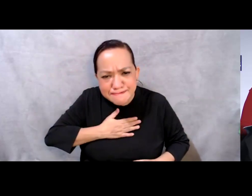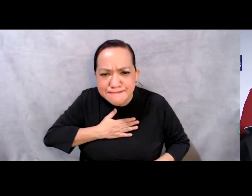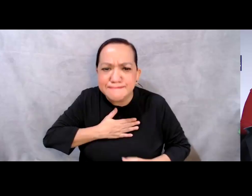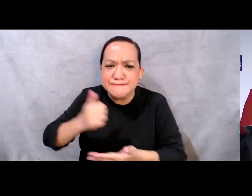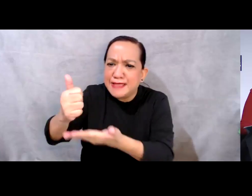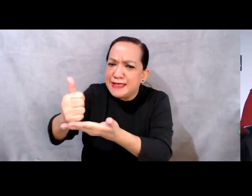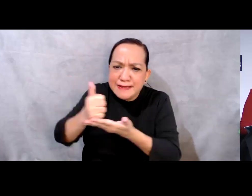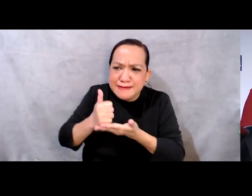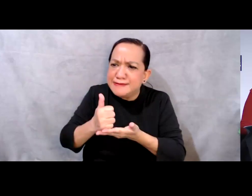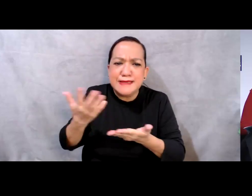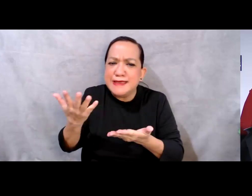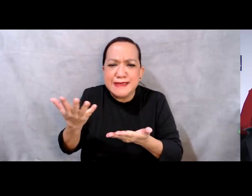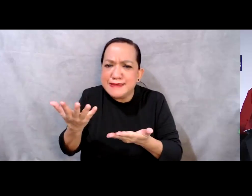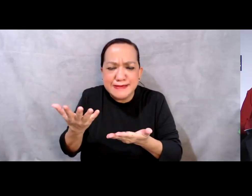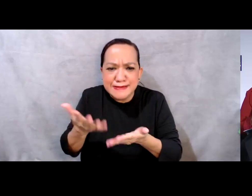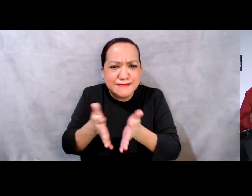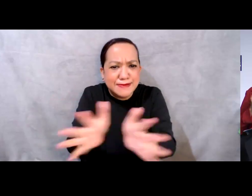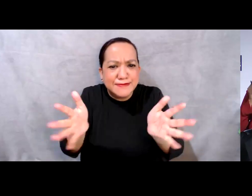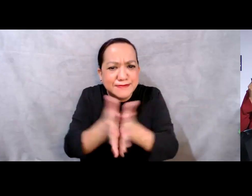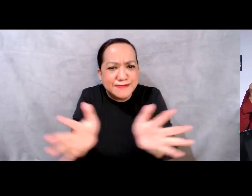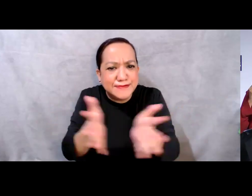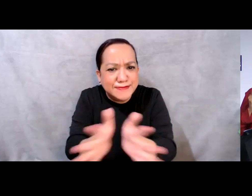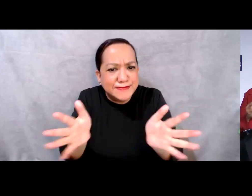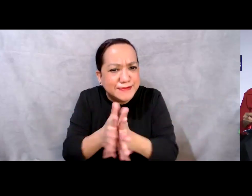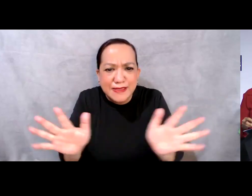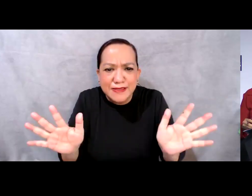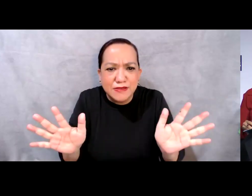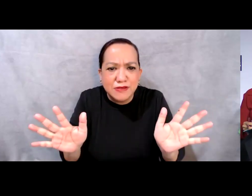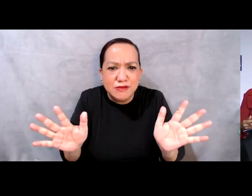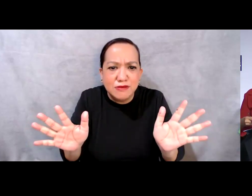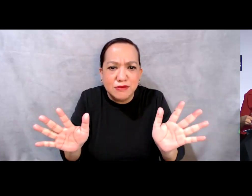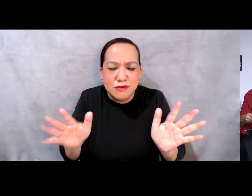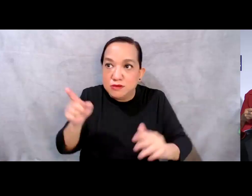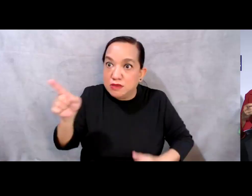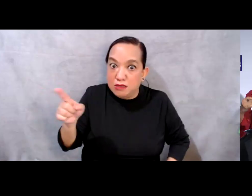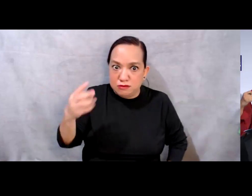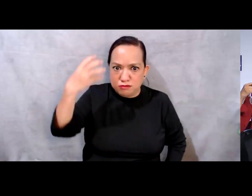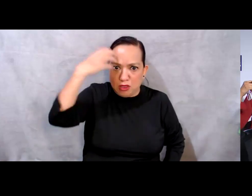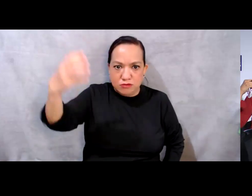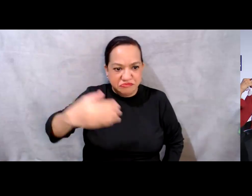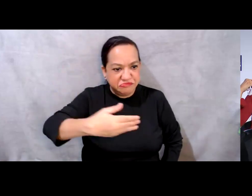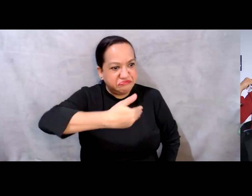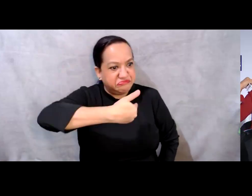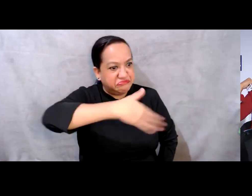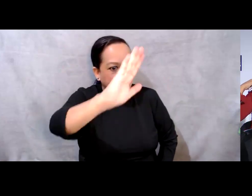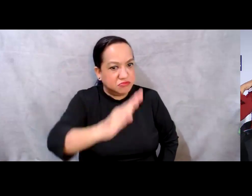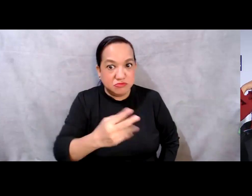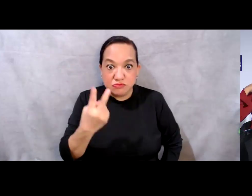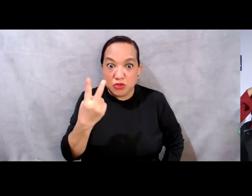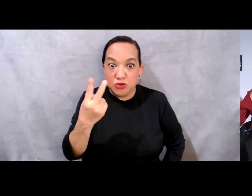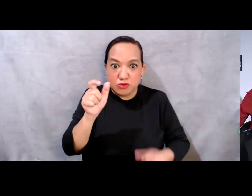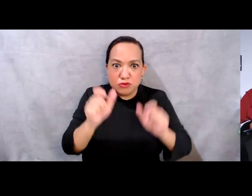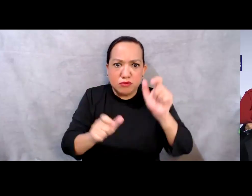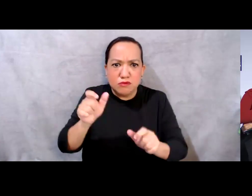advice. They were both shooed away. Other shopkeepers before them had followed the same route, gone in confusion to the